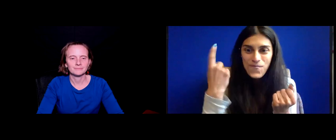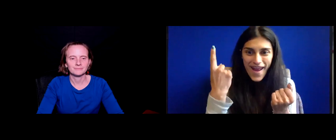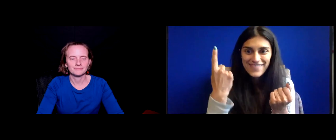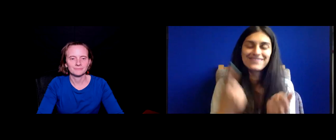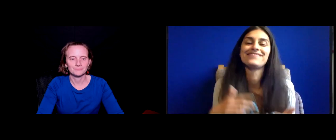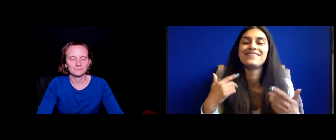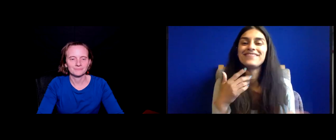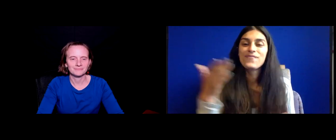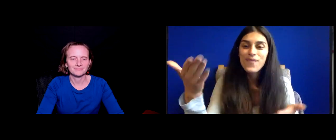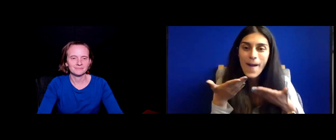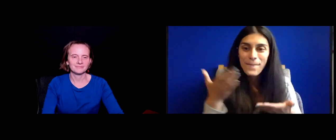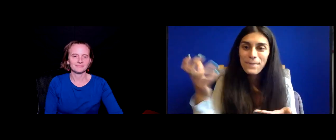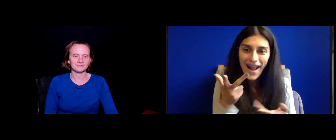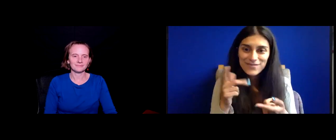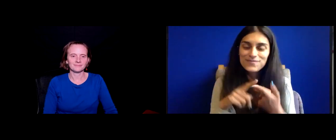Okay, hello everyone.